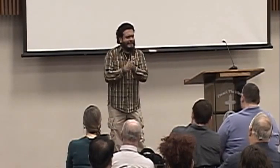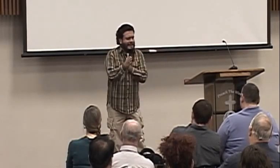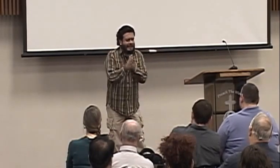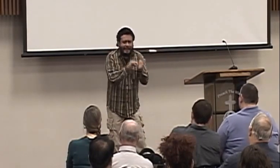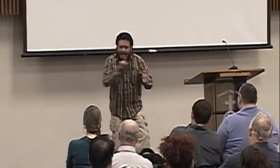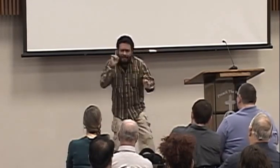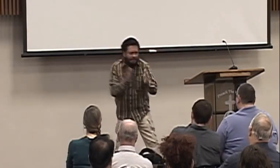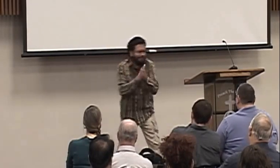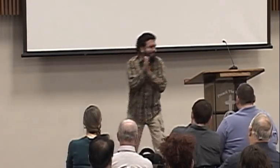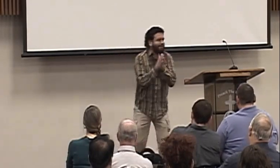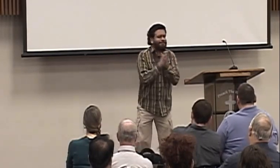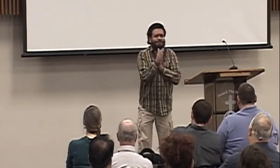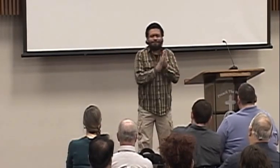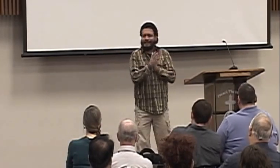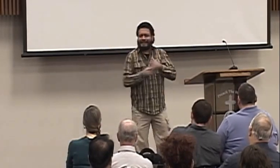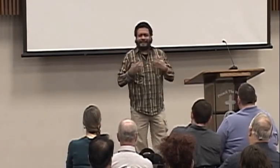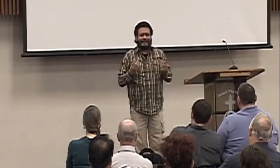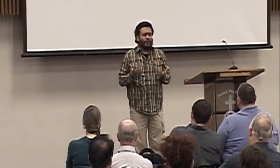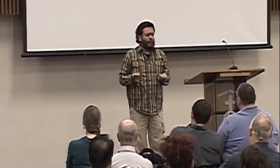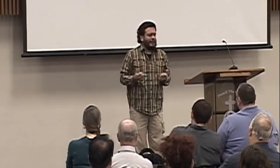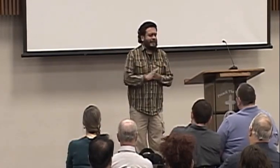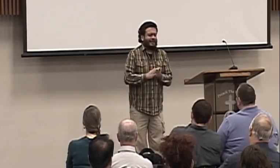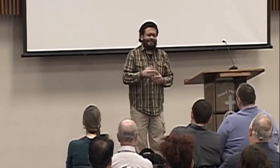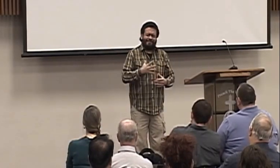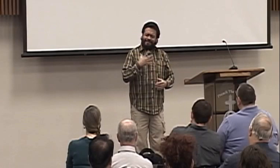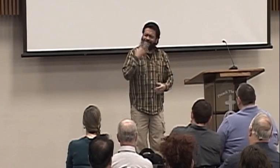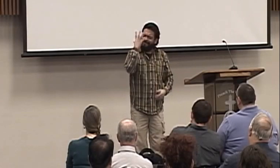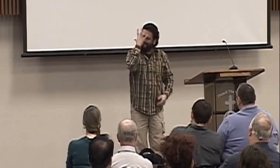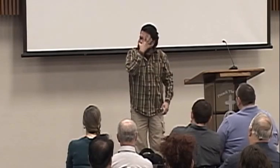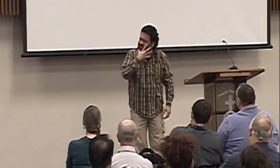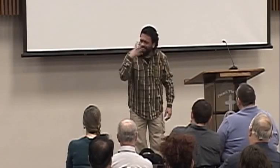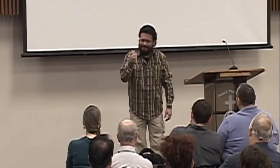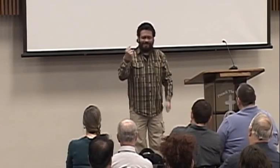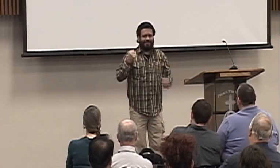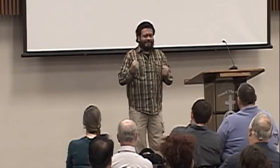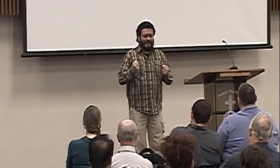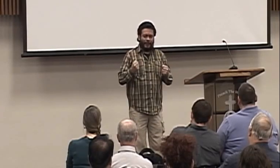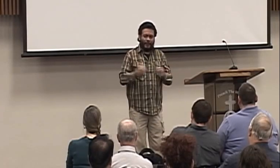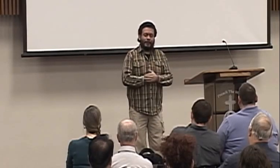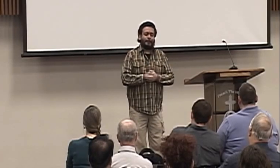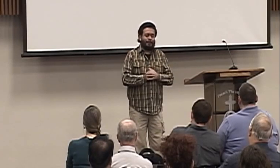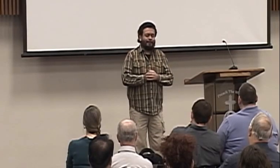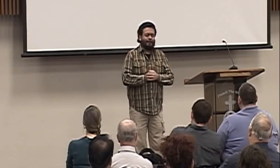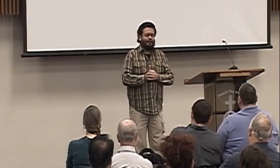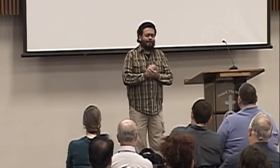different times. They were really eager to study and wanting. It was really a beautiful thing.